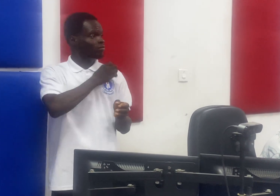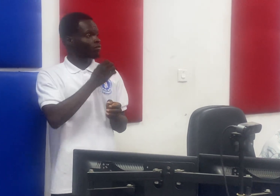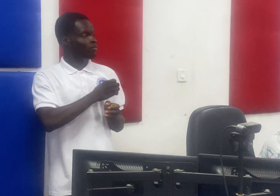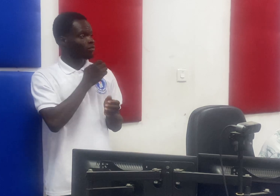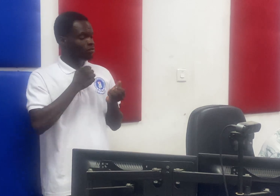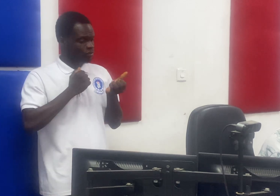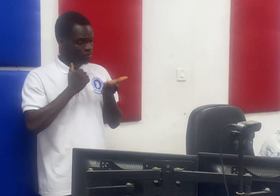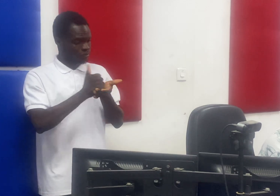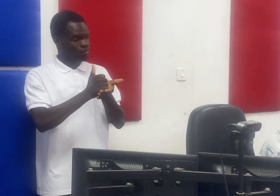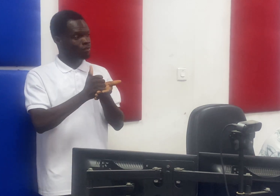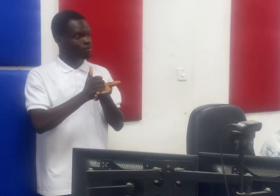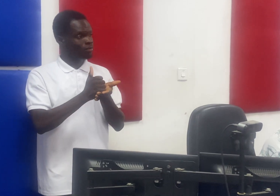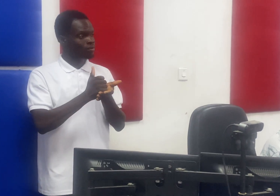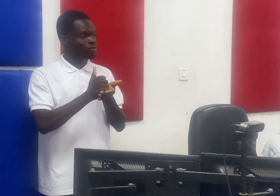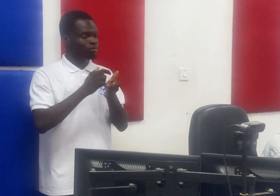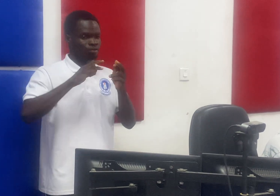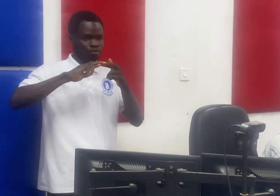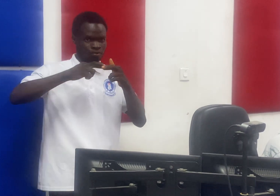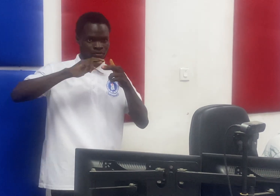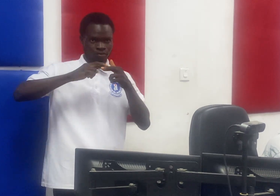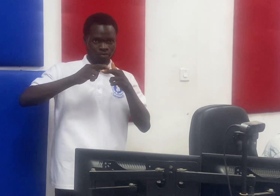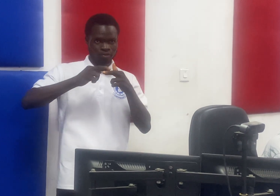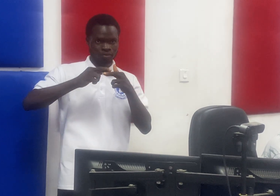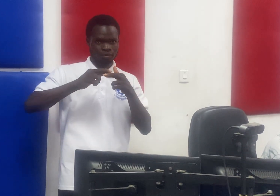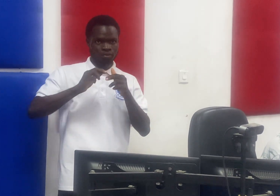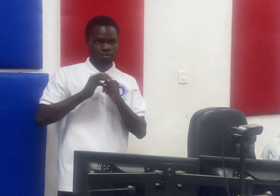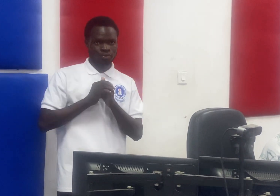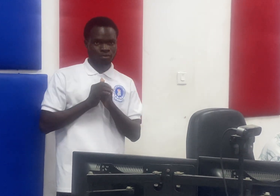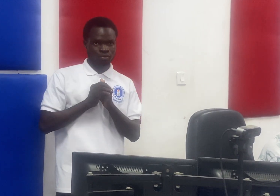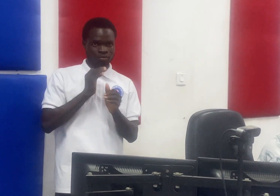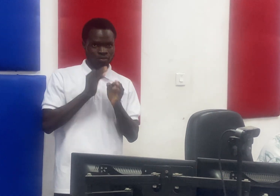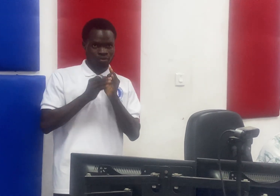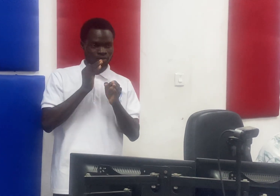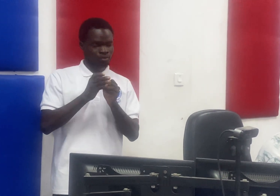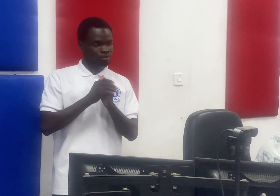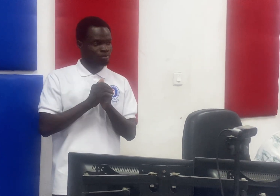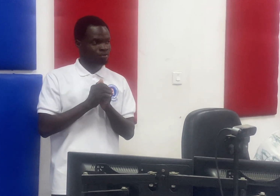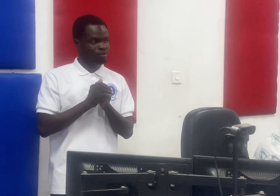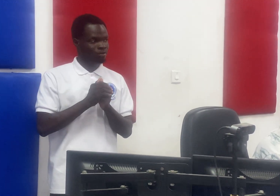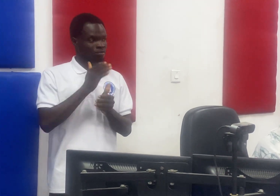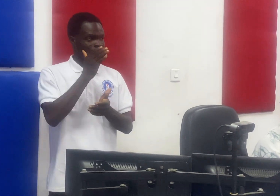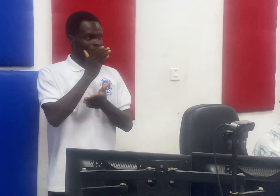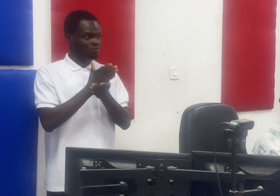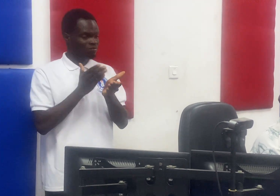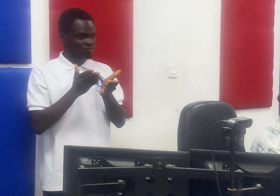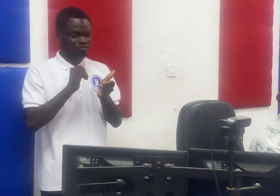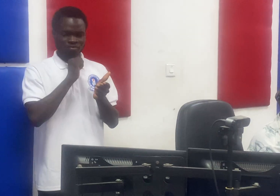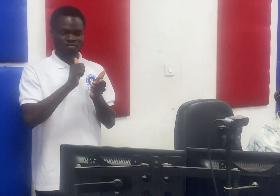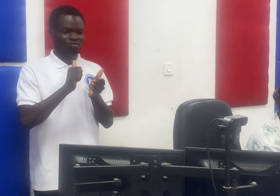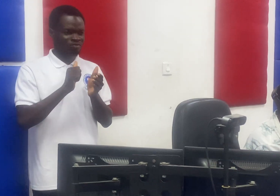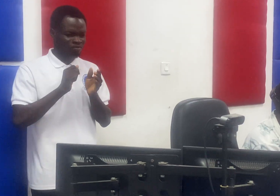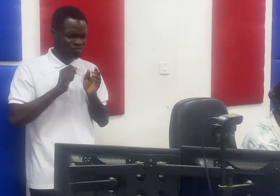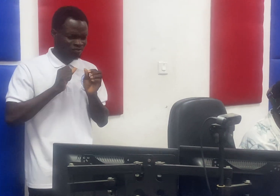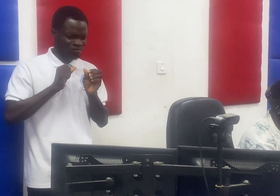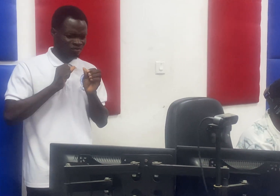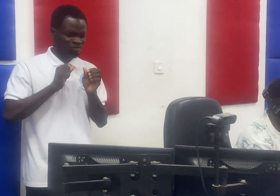in relationship in the sense that if something is not moving on well, two of you